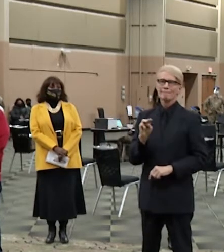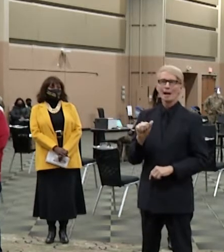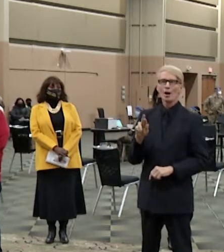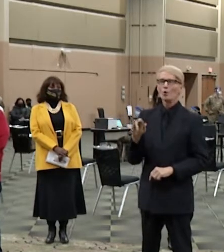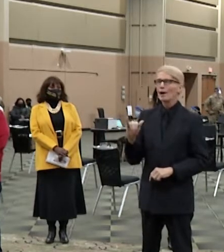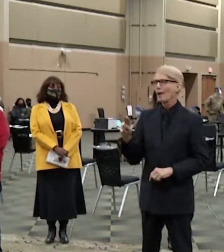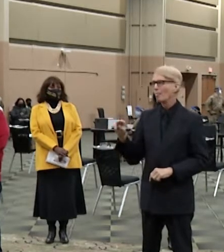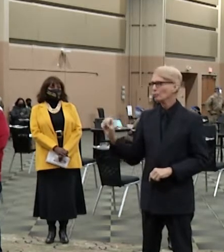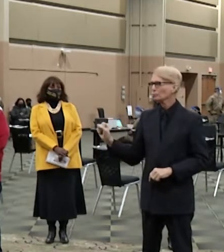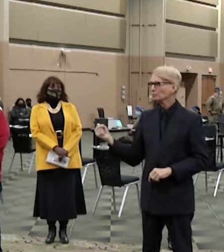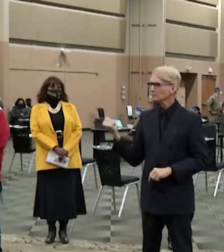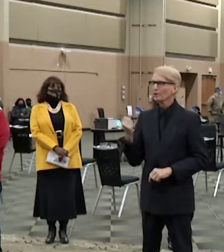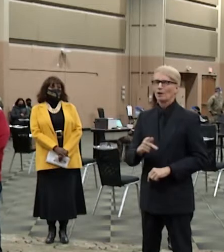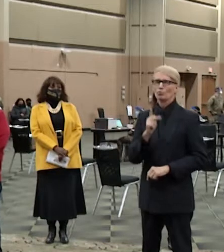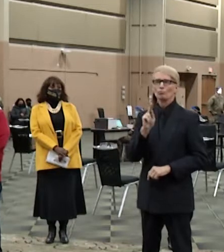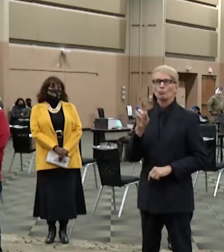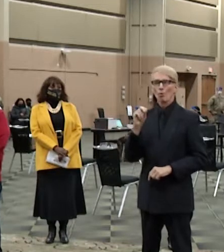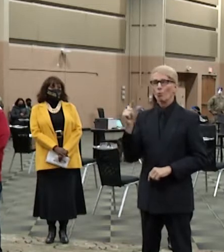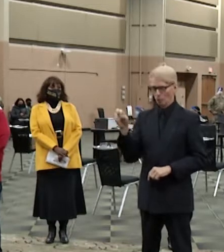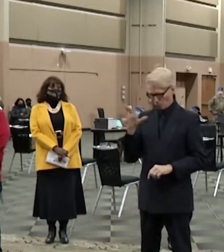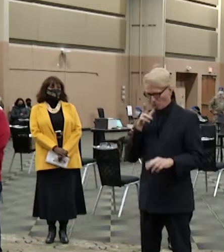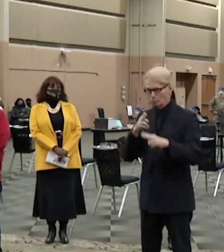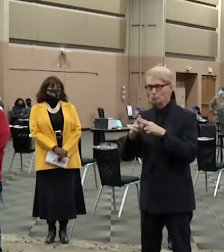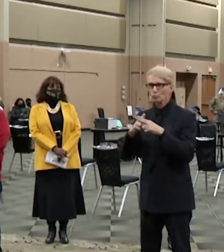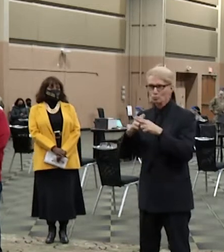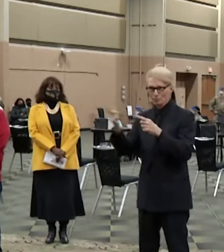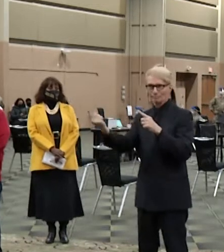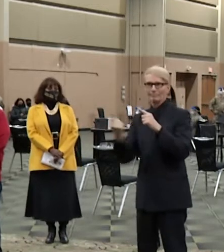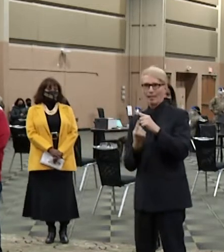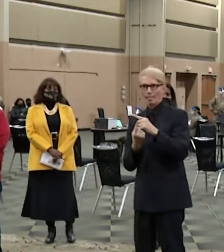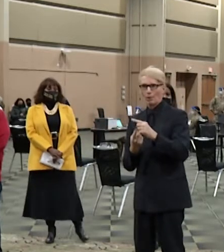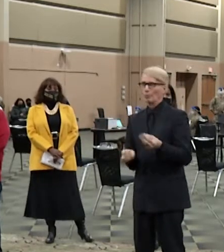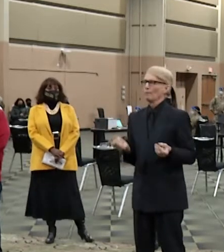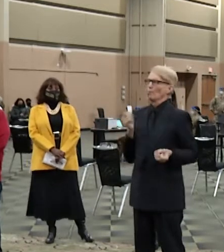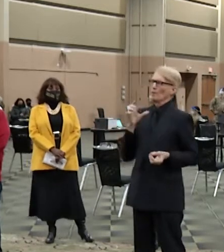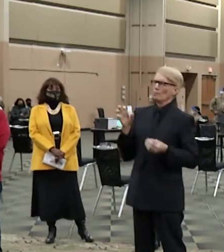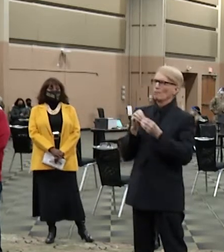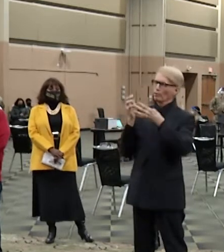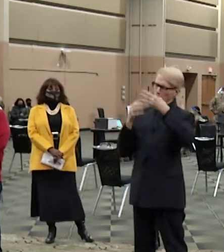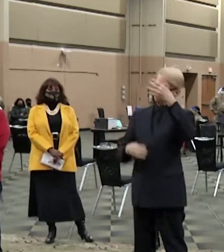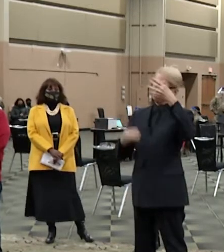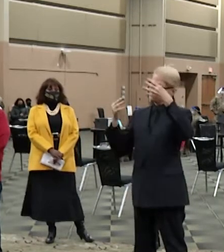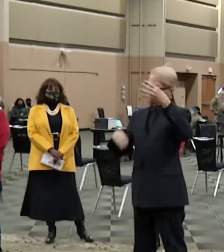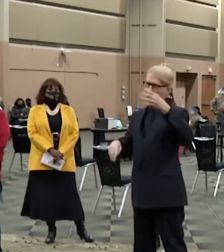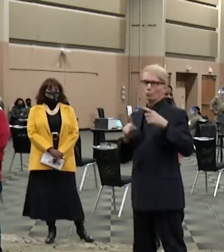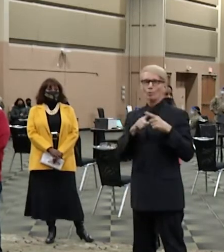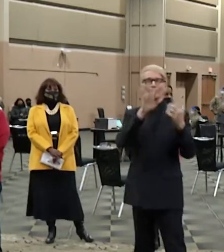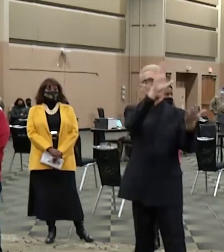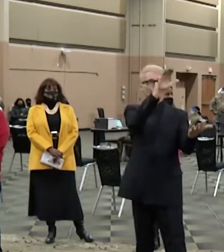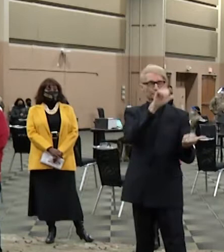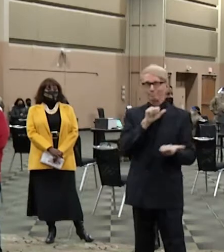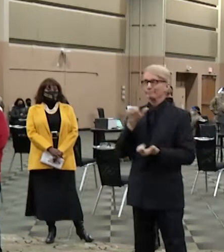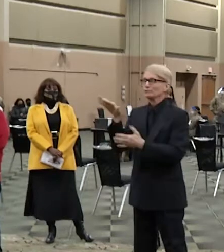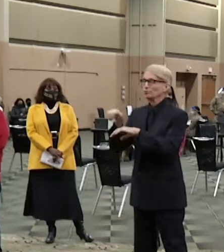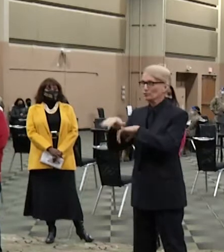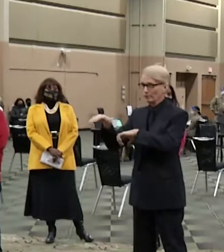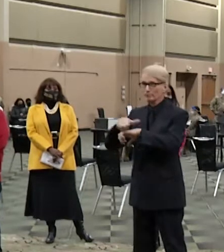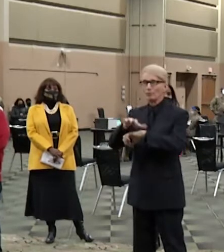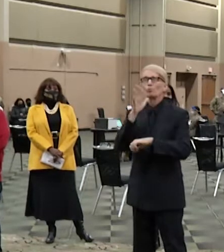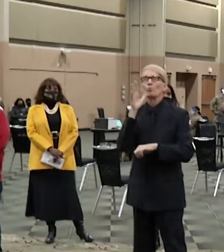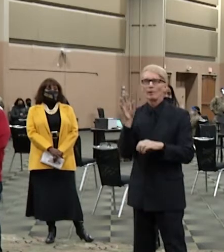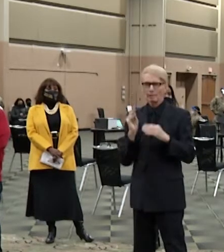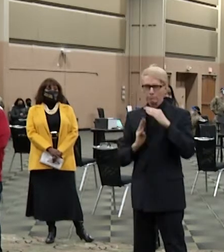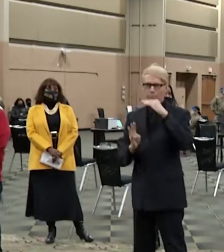Kroger will soon follow. Hundreds more locations will be added as more vaccine is shipped by the federal government from